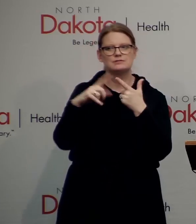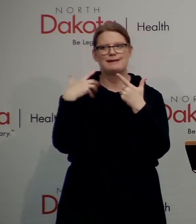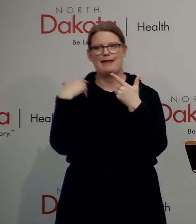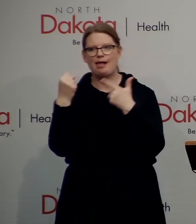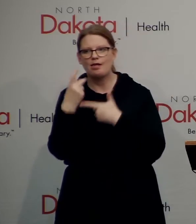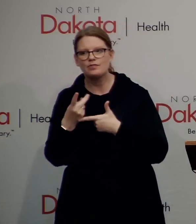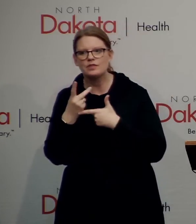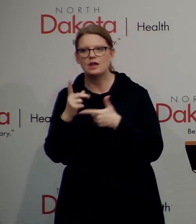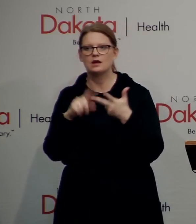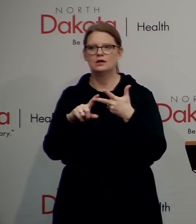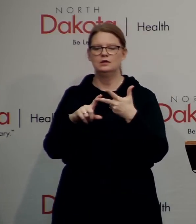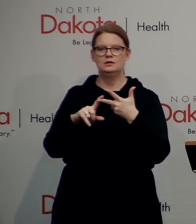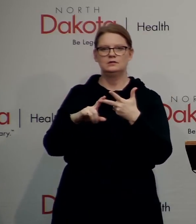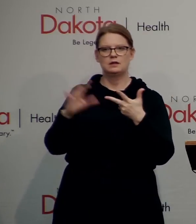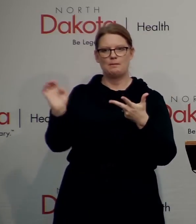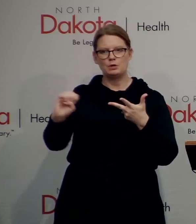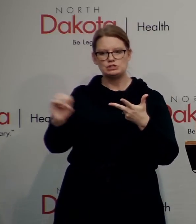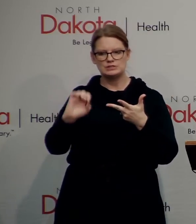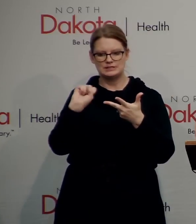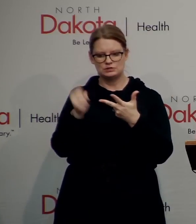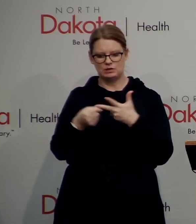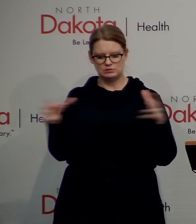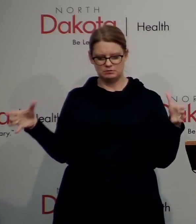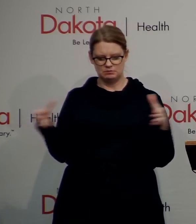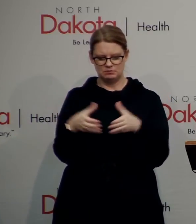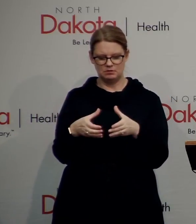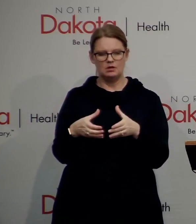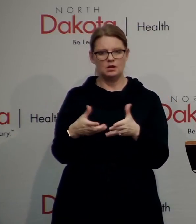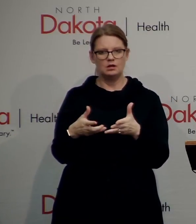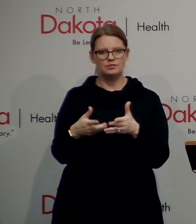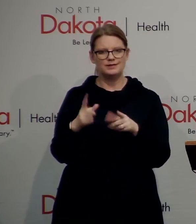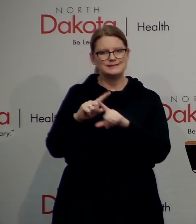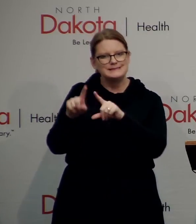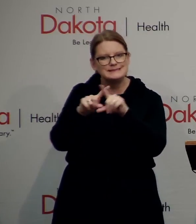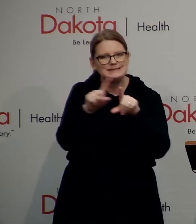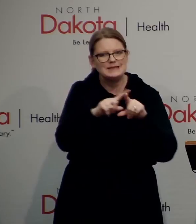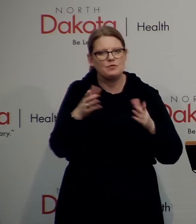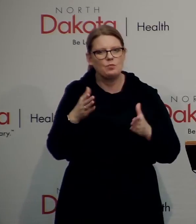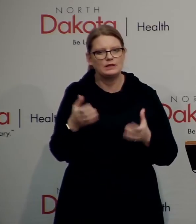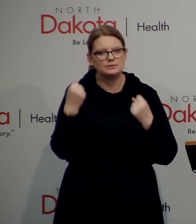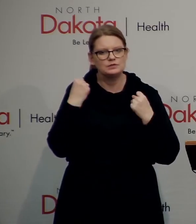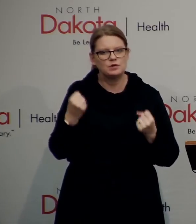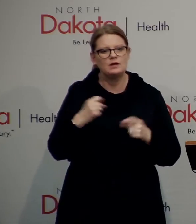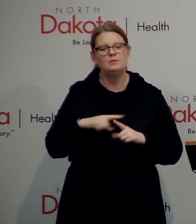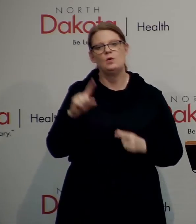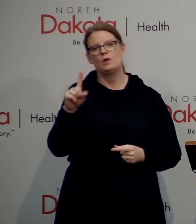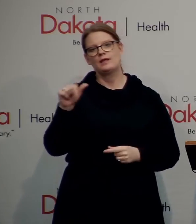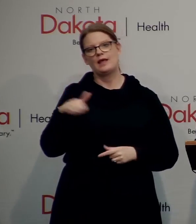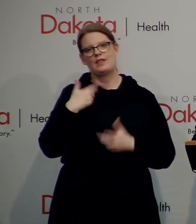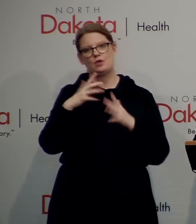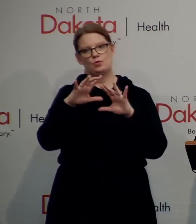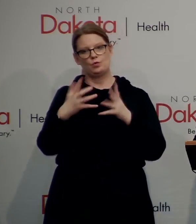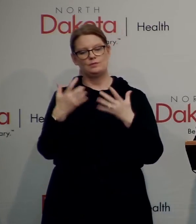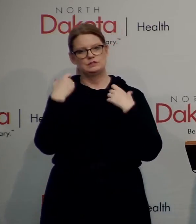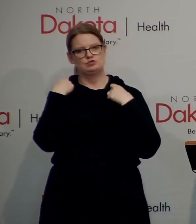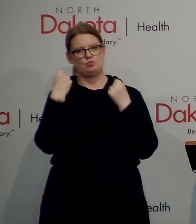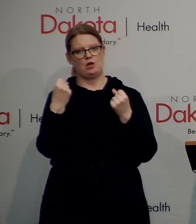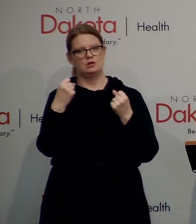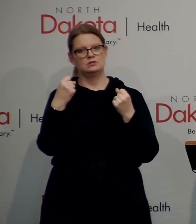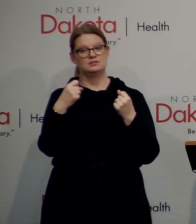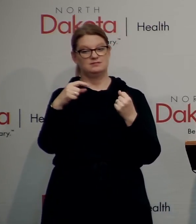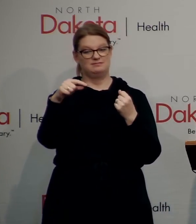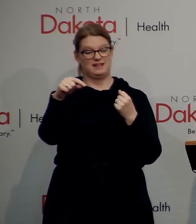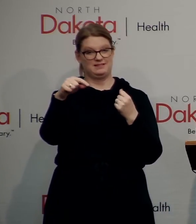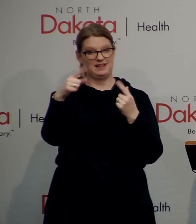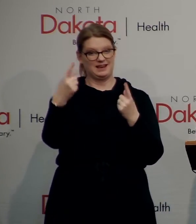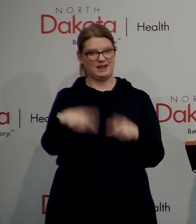about how do we come together during time of emergency. There's all kinds of ways that we get stronger, but one of the other groups that can actually get stronger coming out of this is